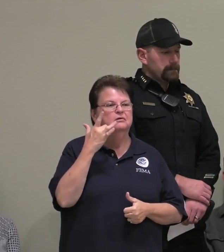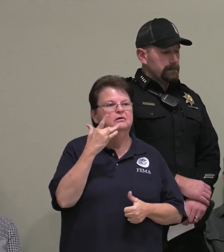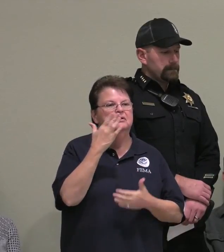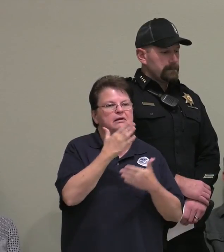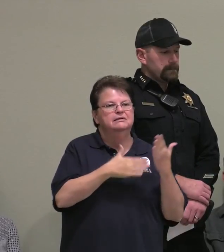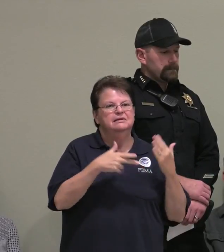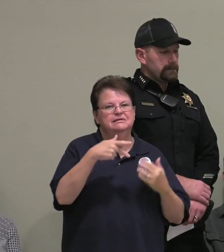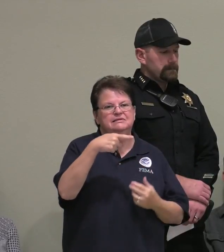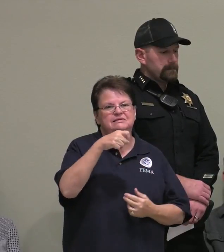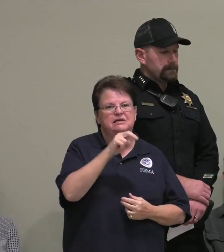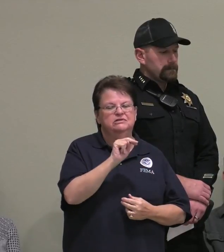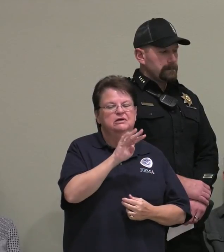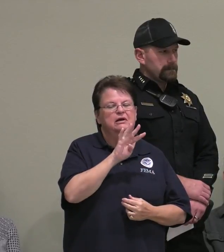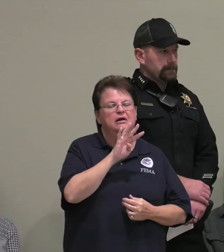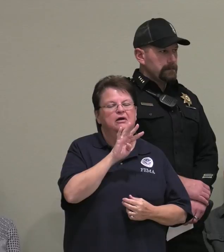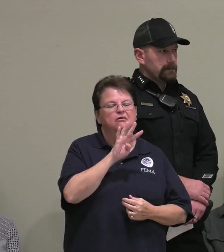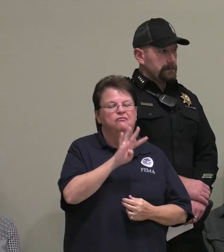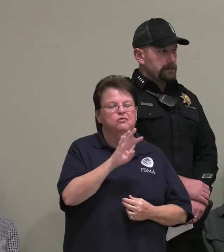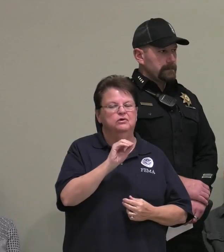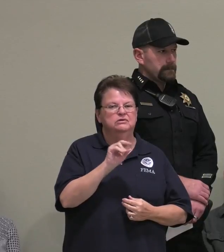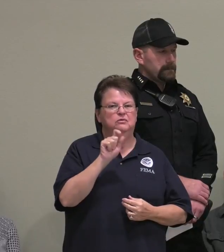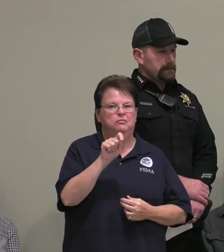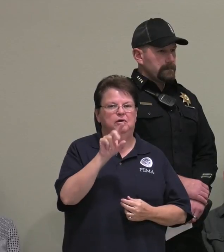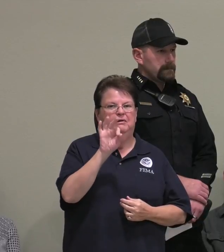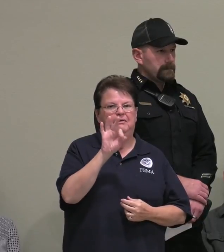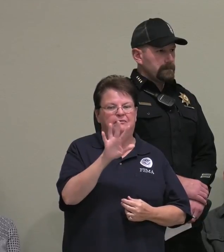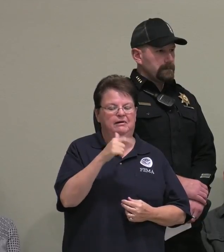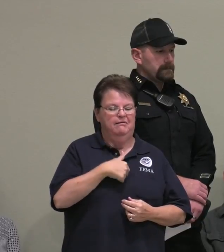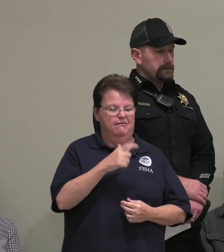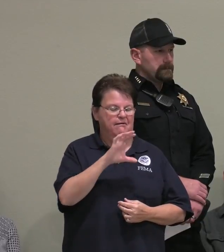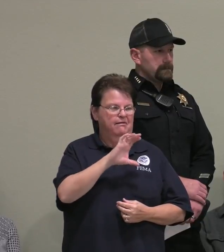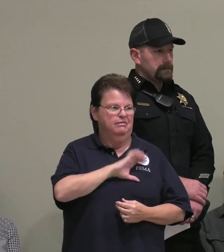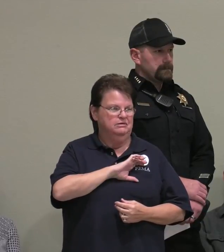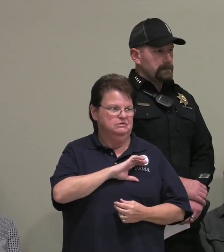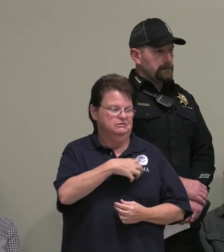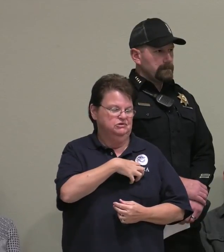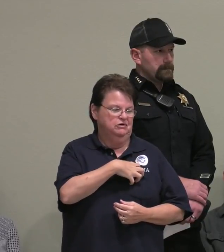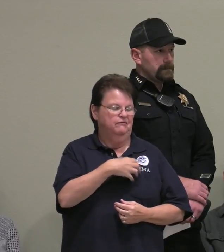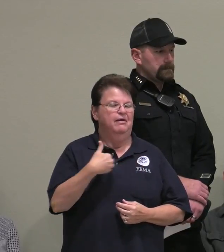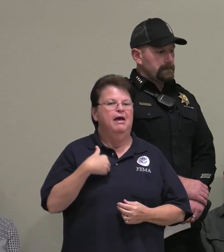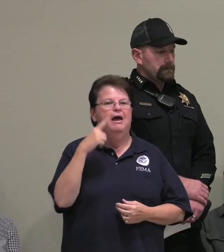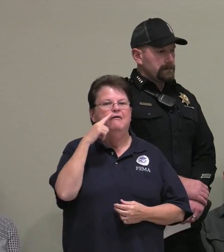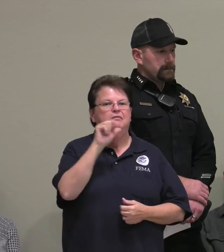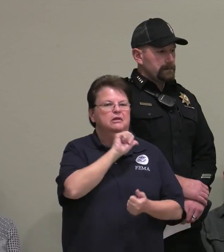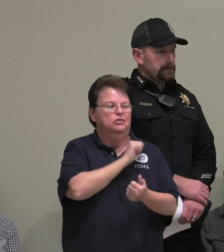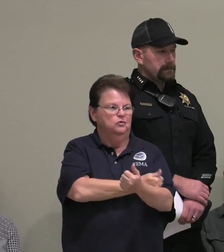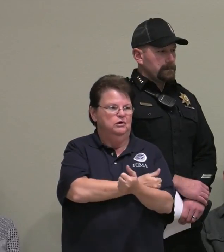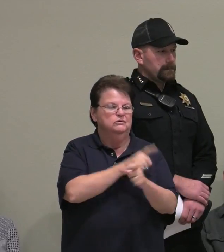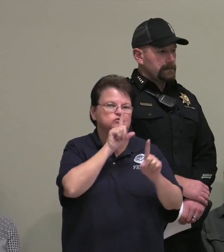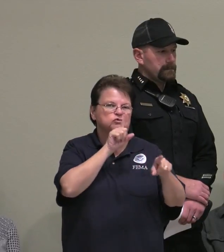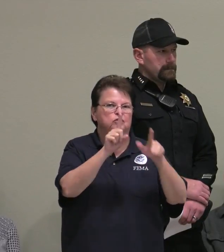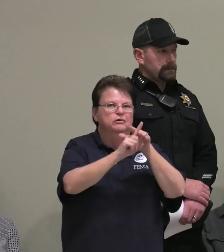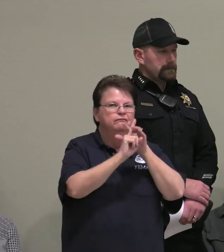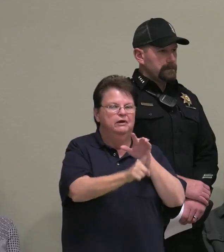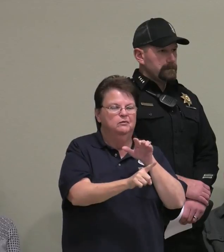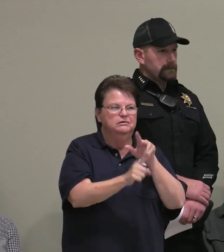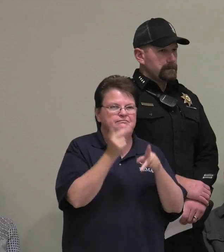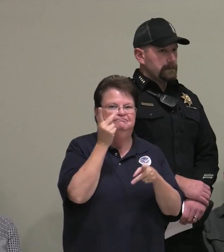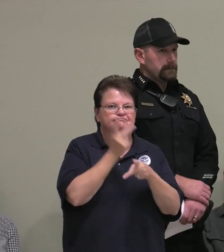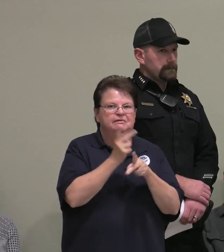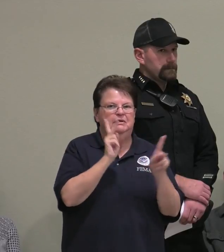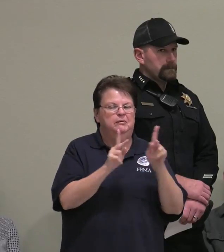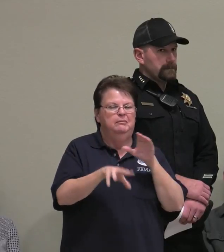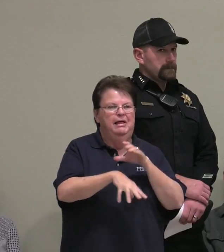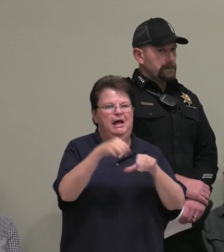Section 409.5, I, as the Sheriff of the County, have the authority to order an evacuation and keep